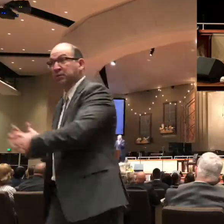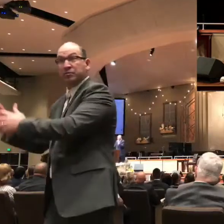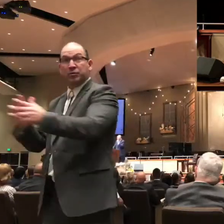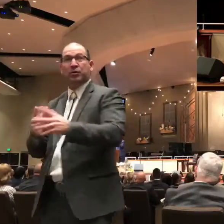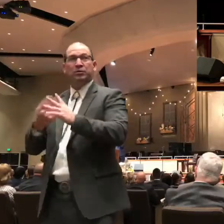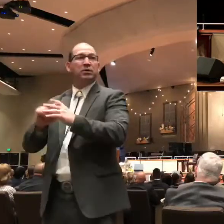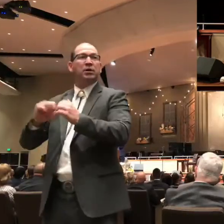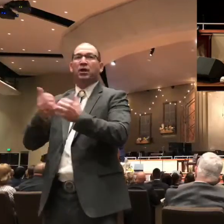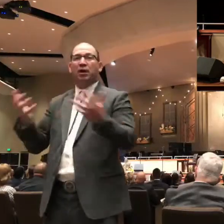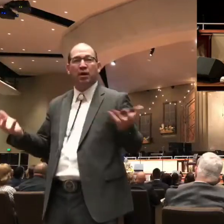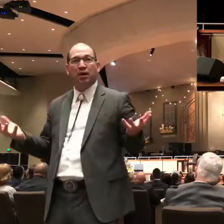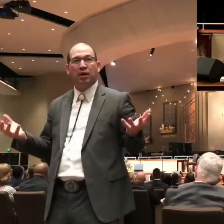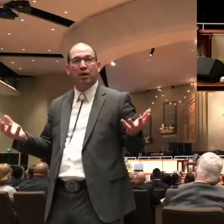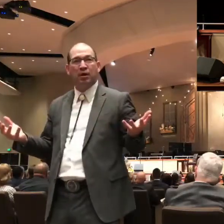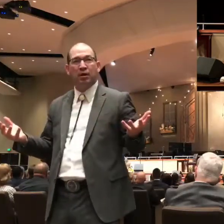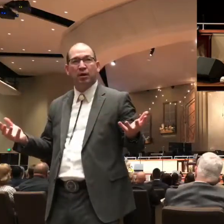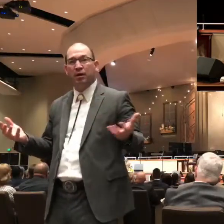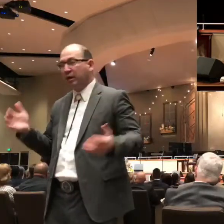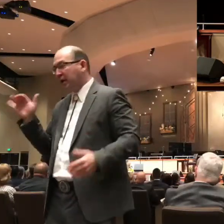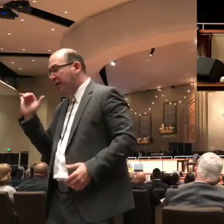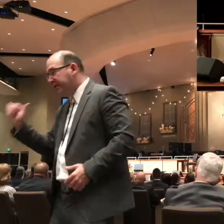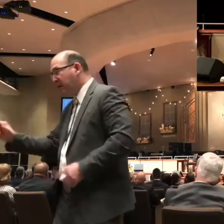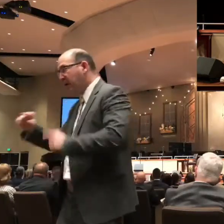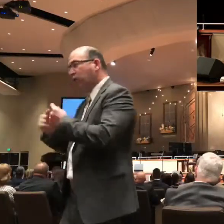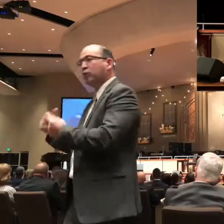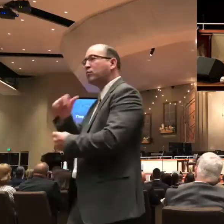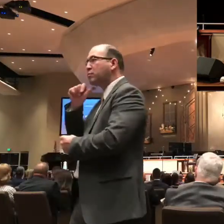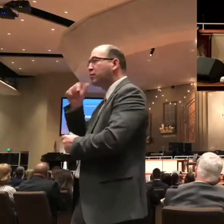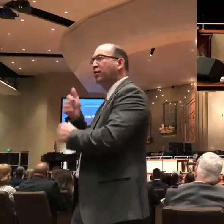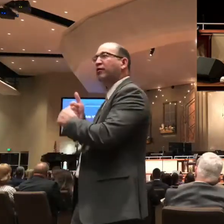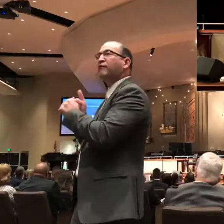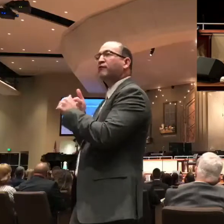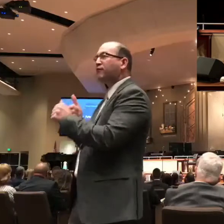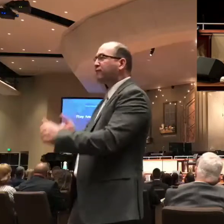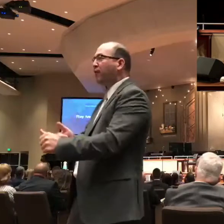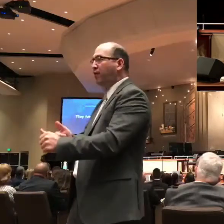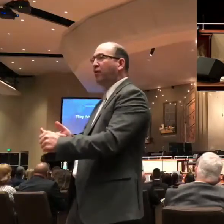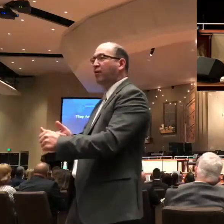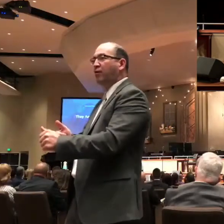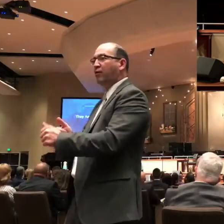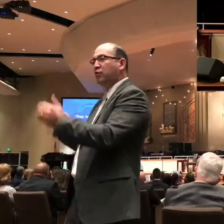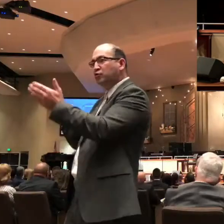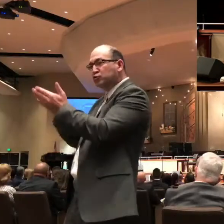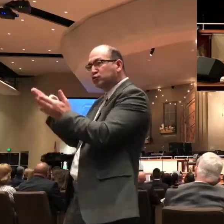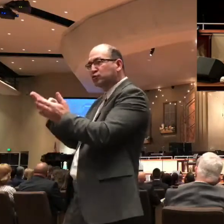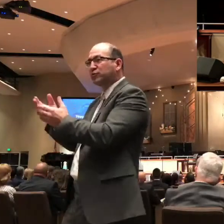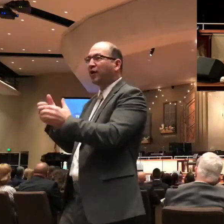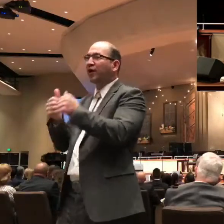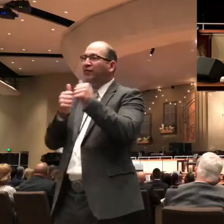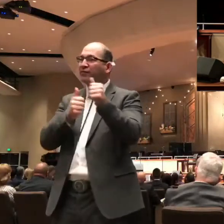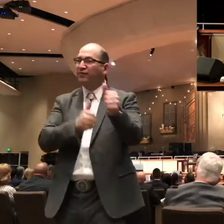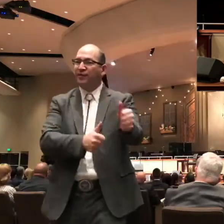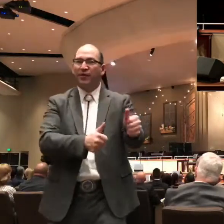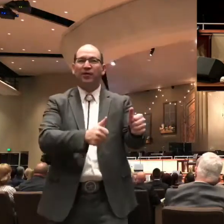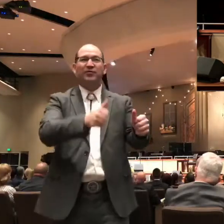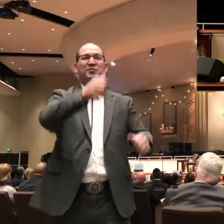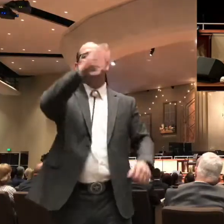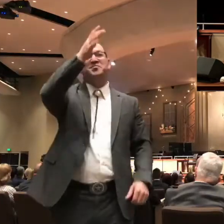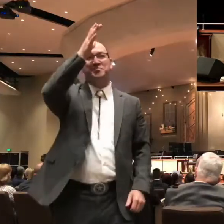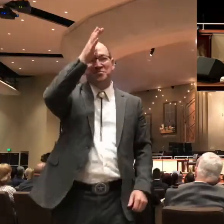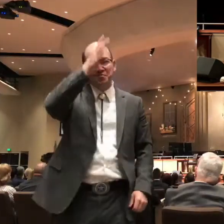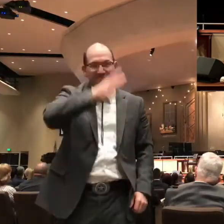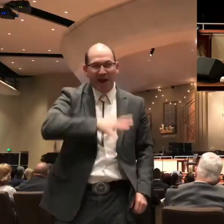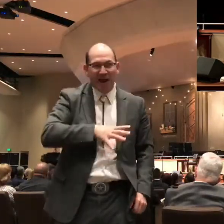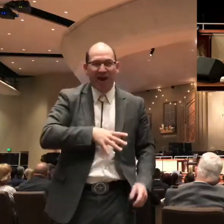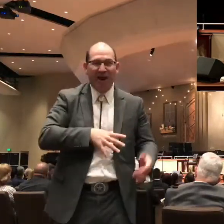began because they didn't follow doctrine, they followed personality. They were trapped, they were victimized. We